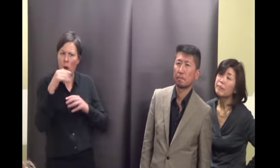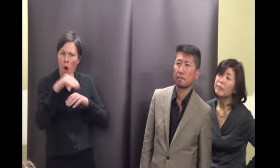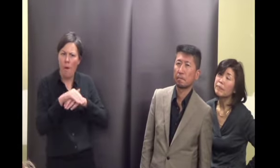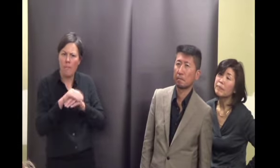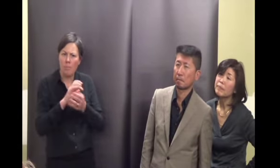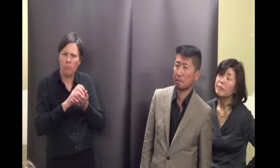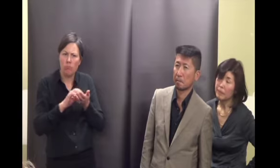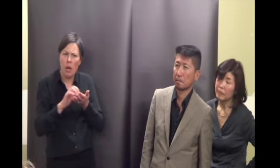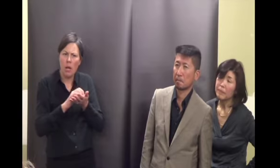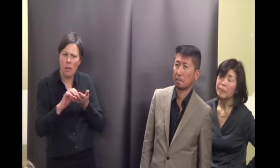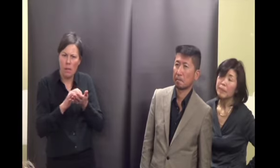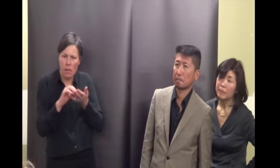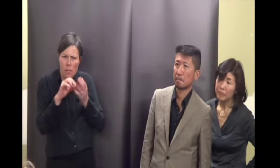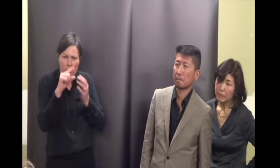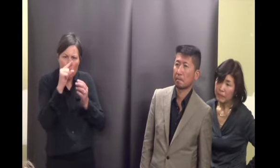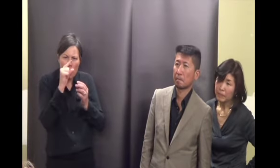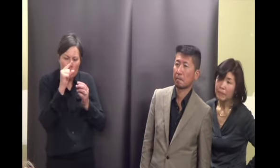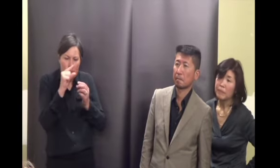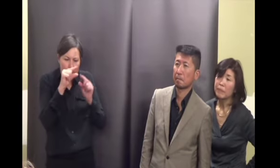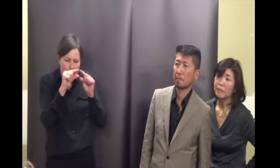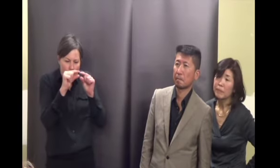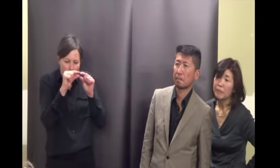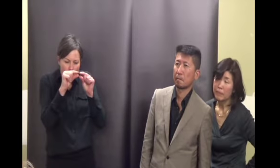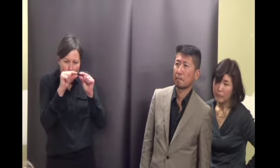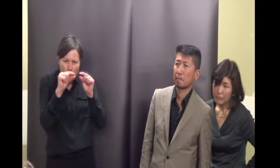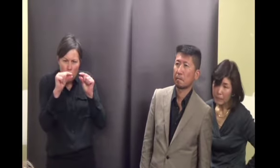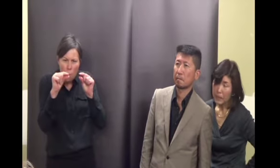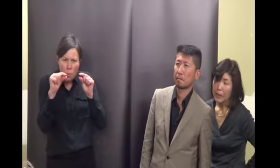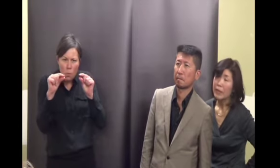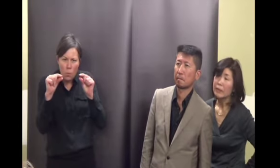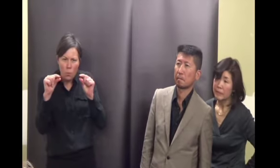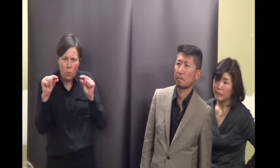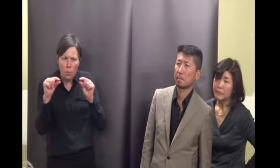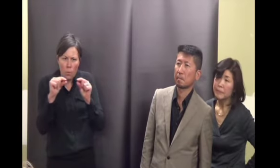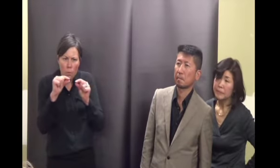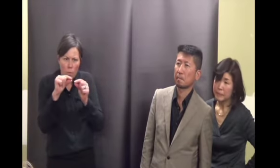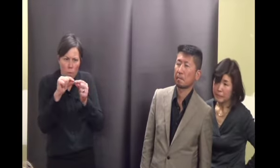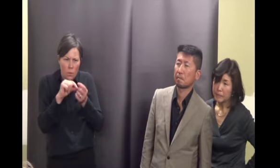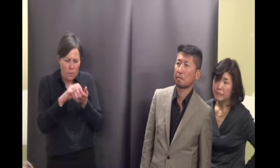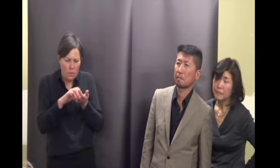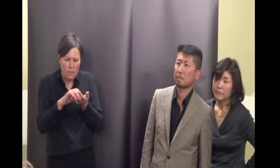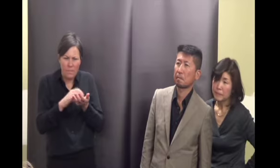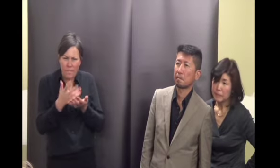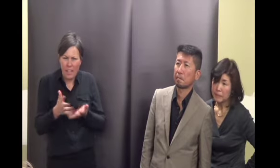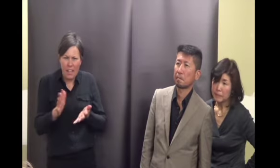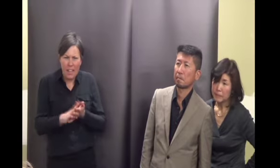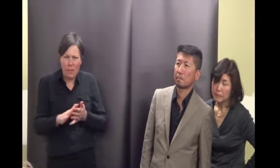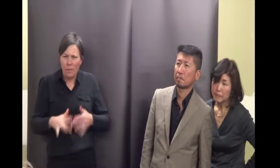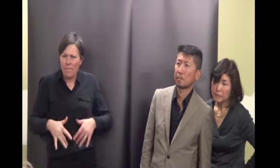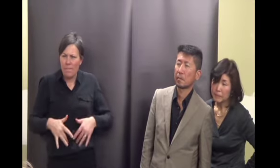the Japanese Braille. I've never seen anything like that before. It's fascinating. How do you